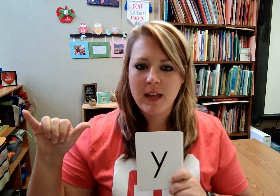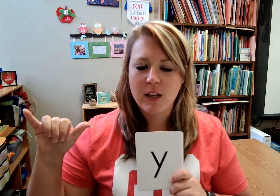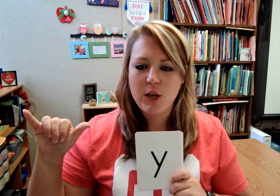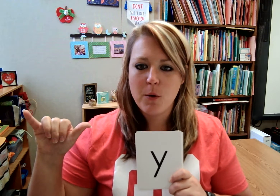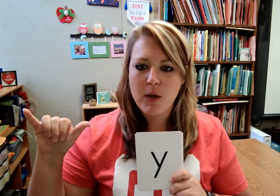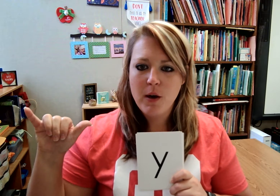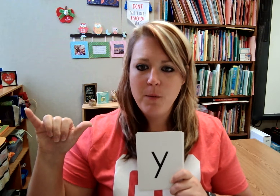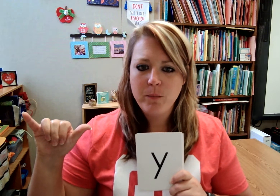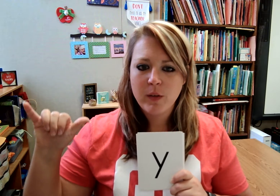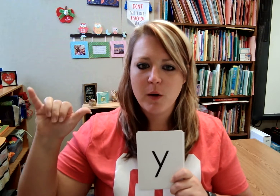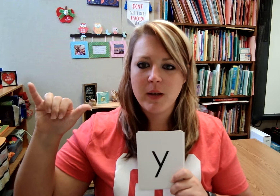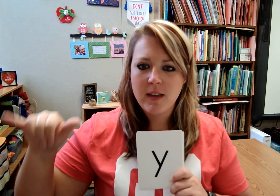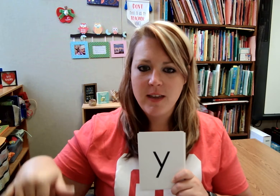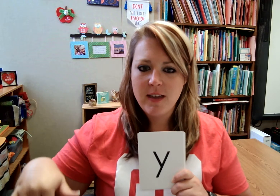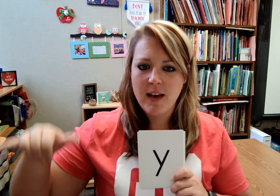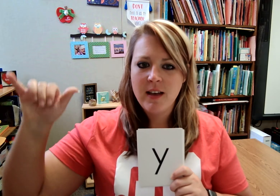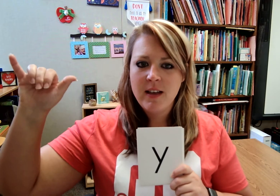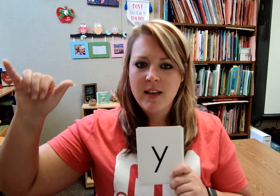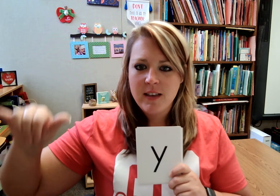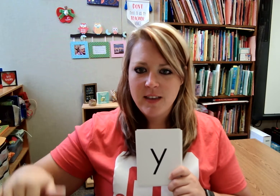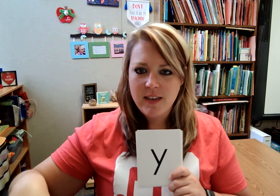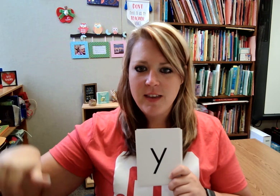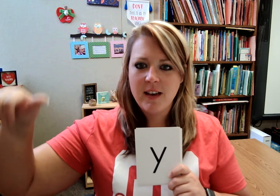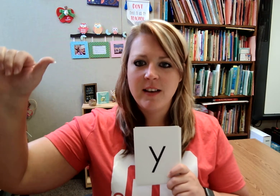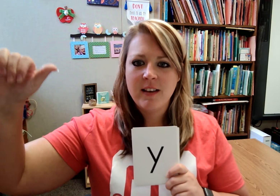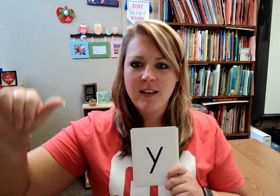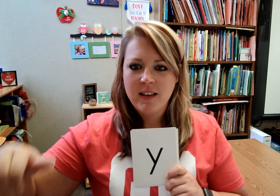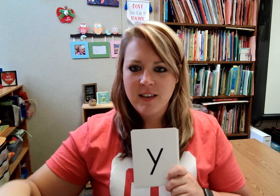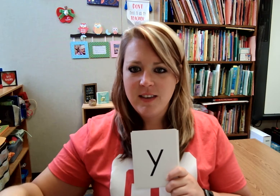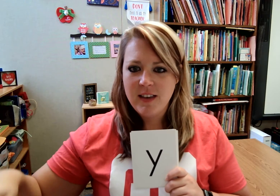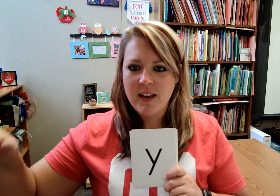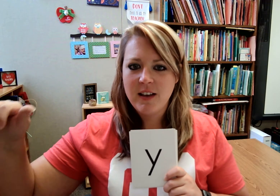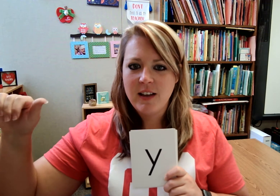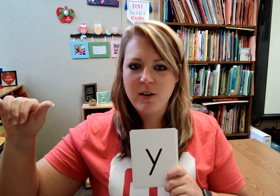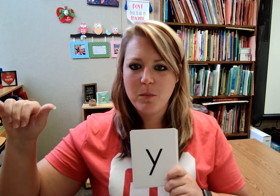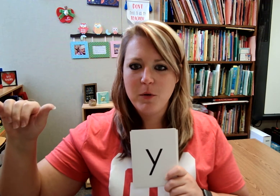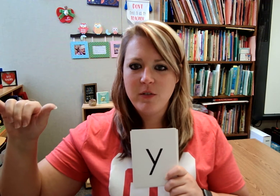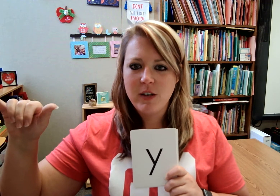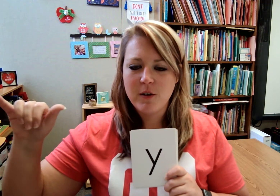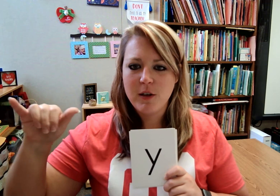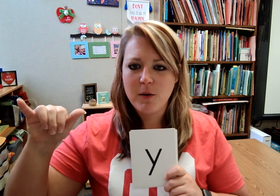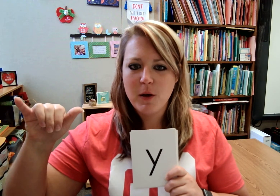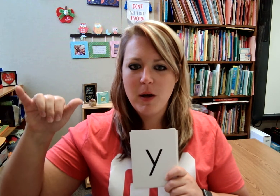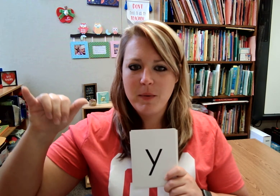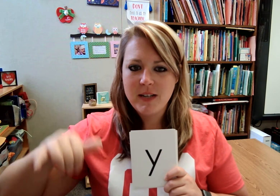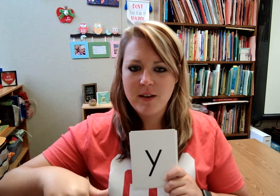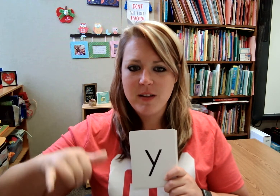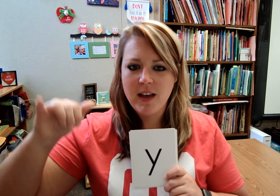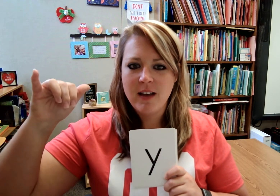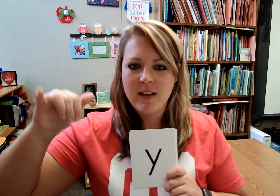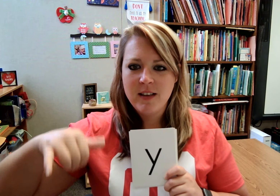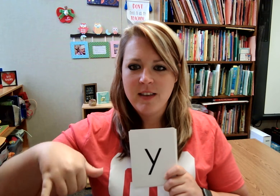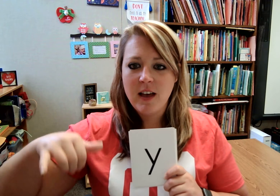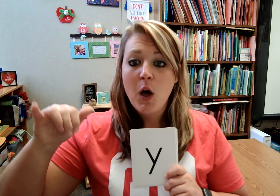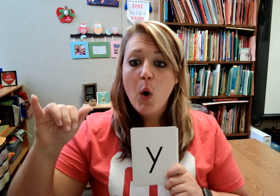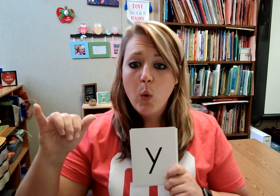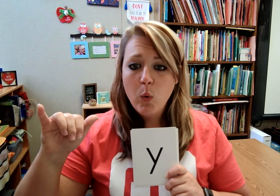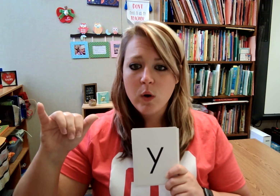a yo-yo, going yeah, yeah, yeah, and you're moving your yo-yo up and down, yeah, yeah. Or